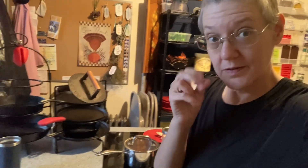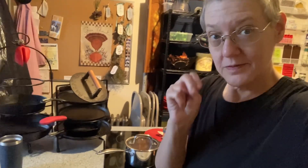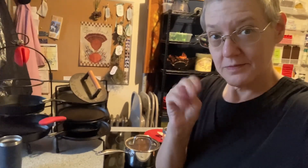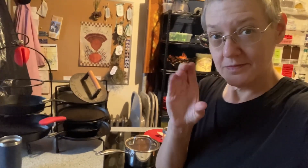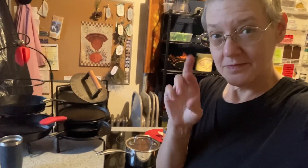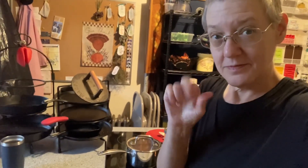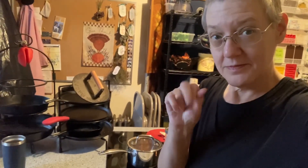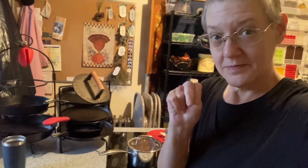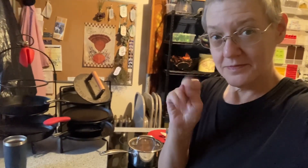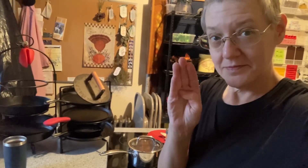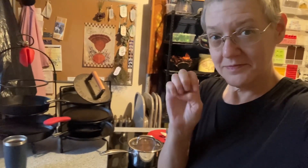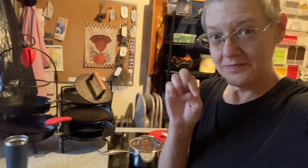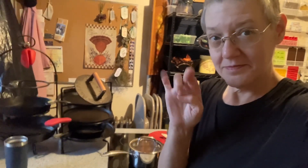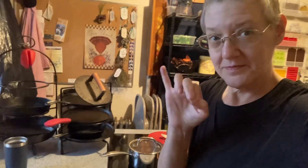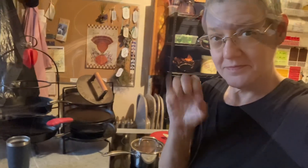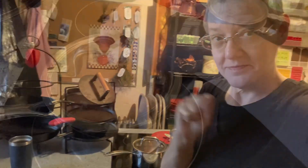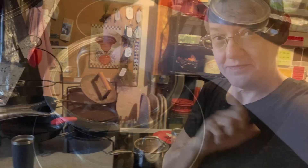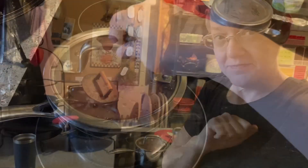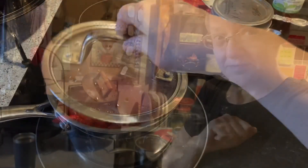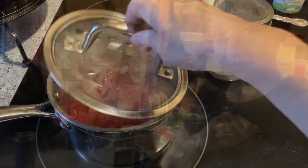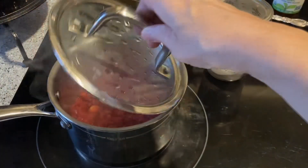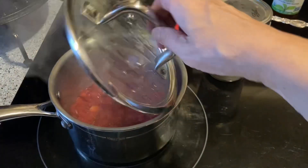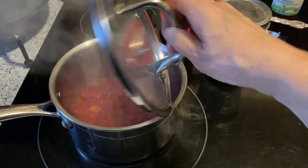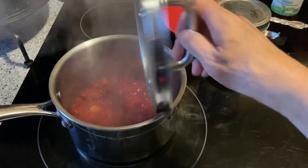Now remember, keep your eye on the cranberries.